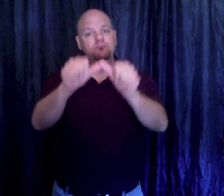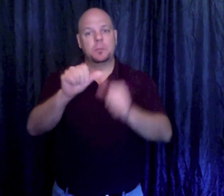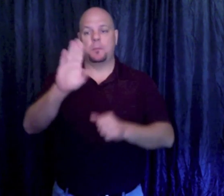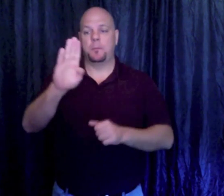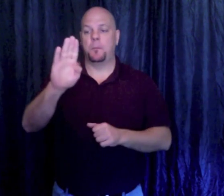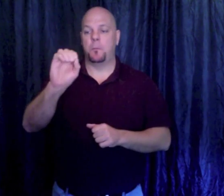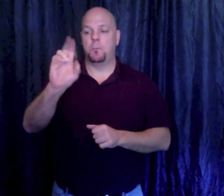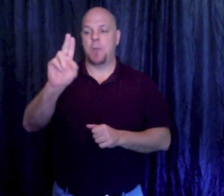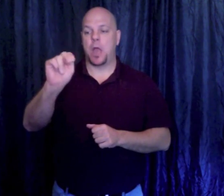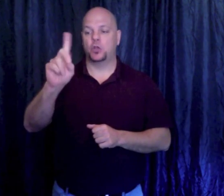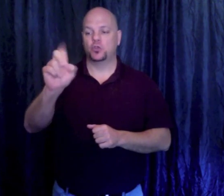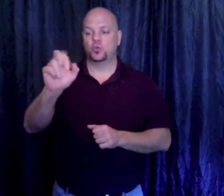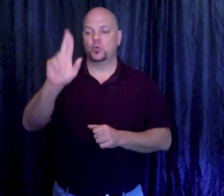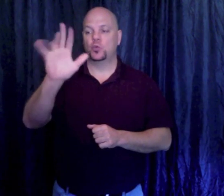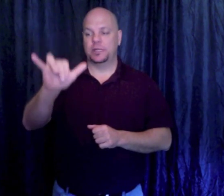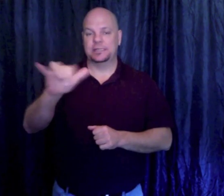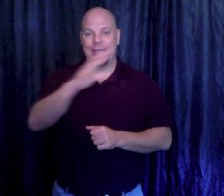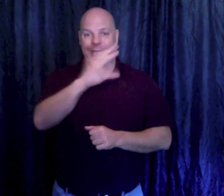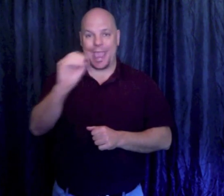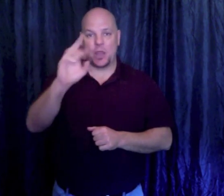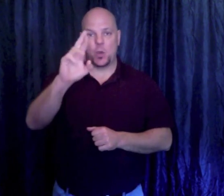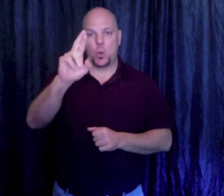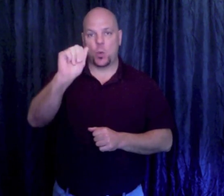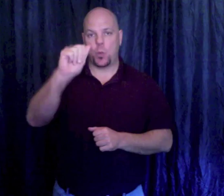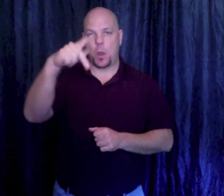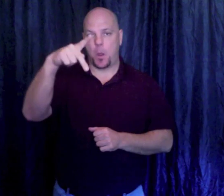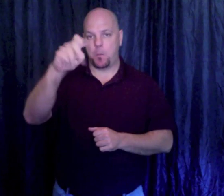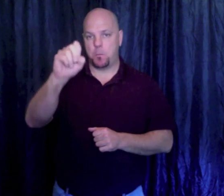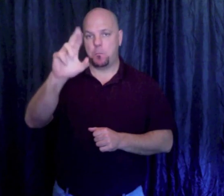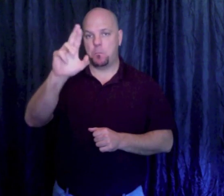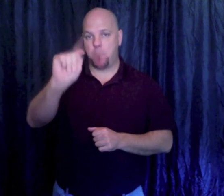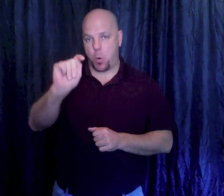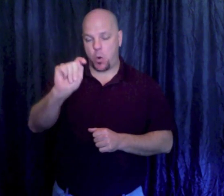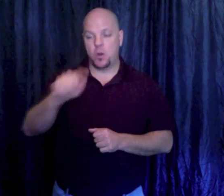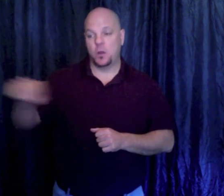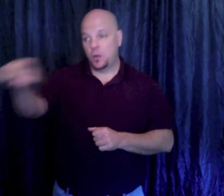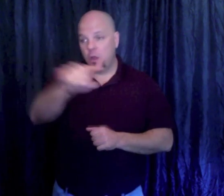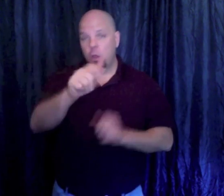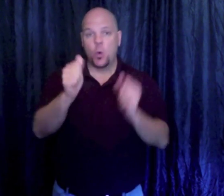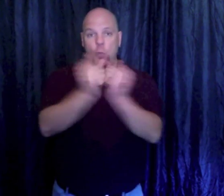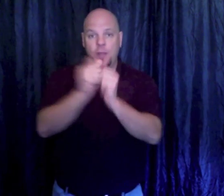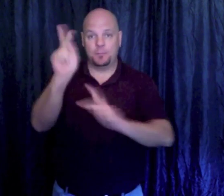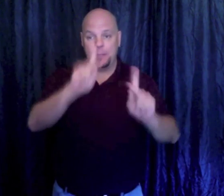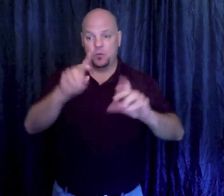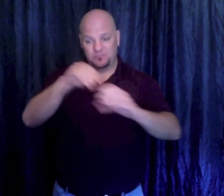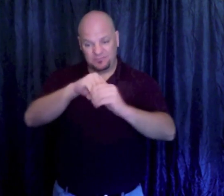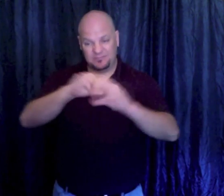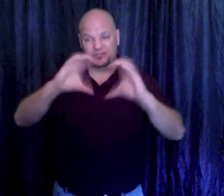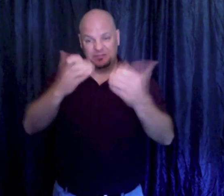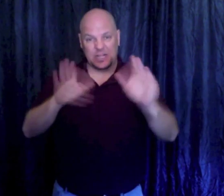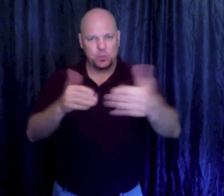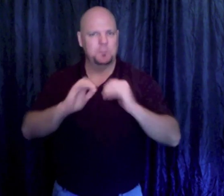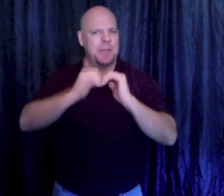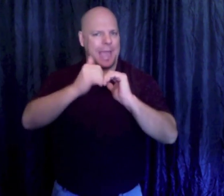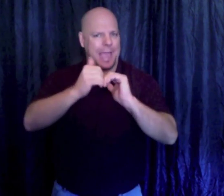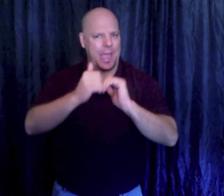and rapport with the other people in this environment? Now, I'd like to tell you